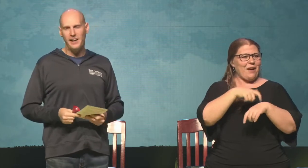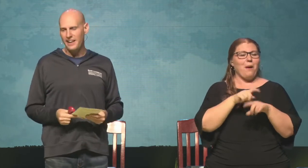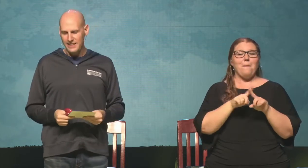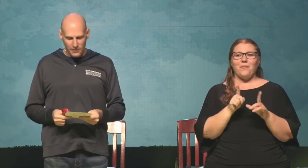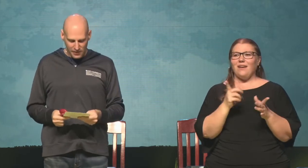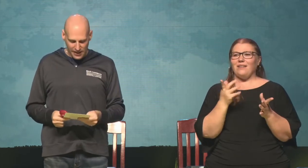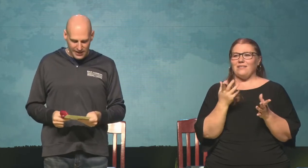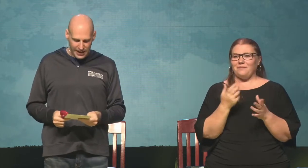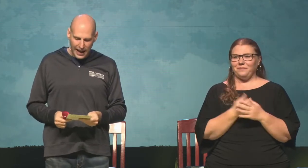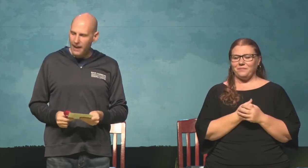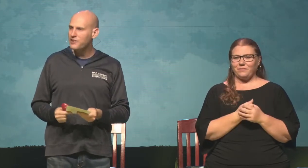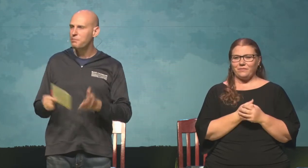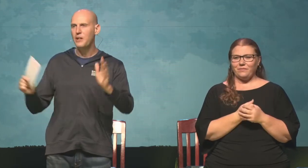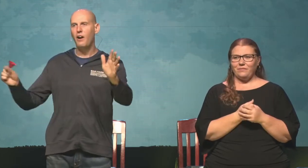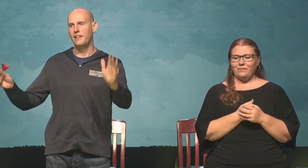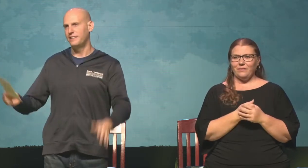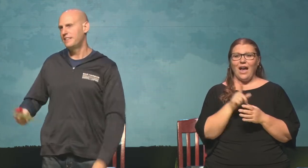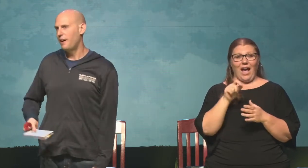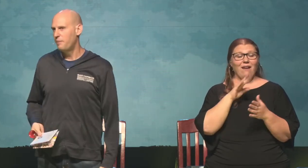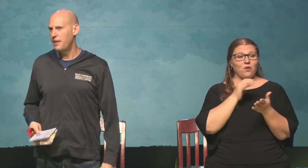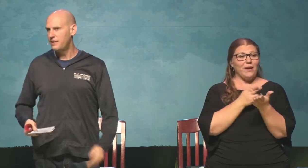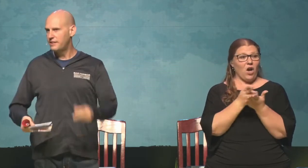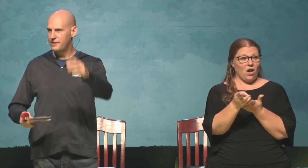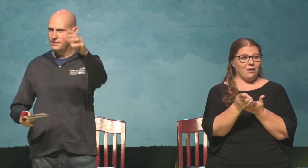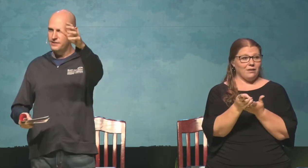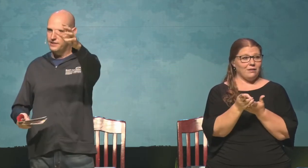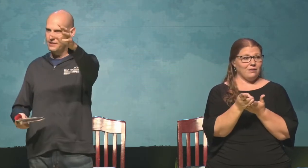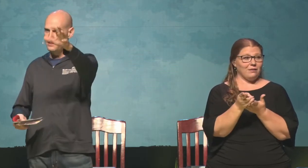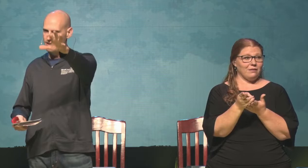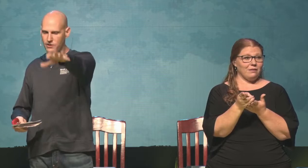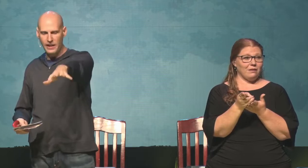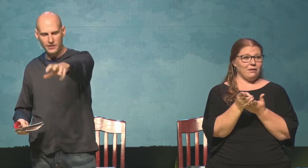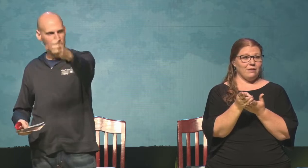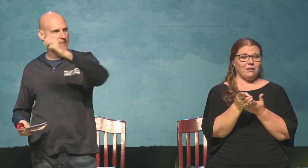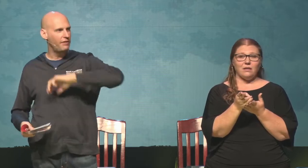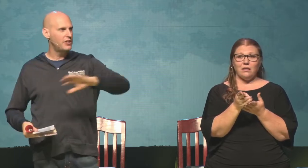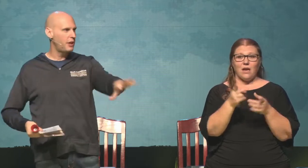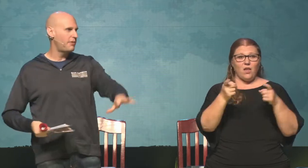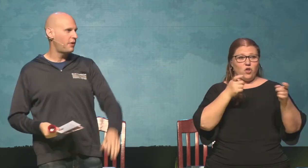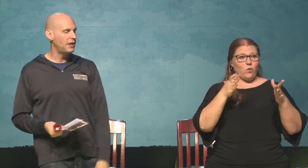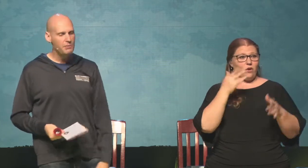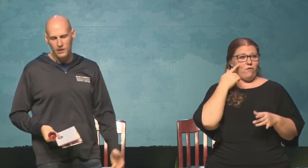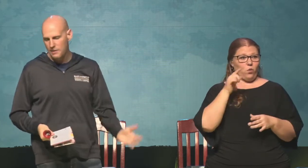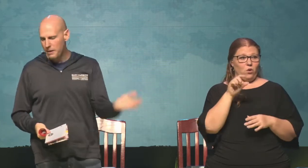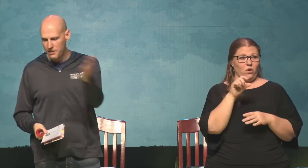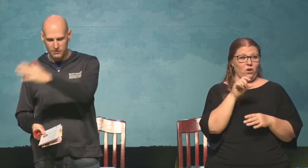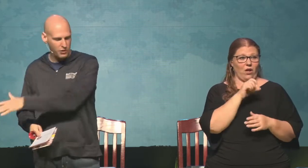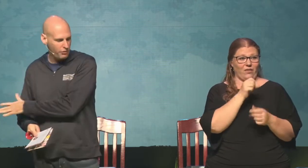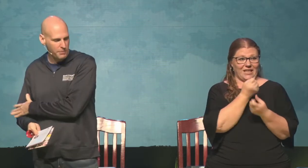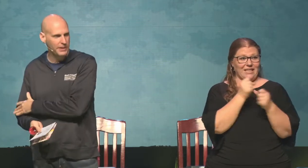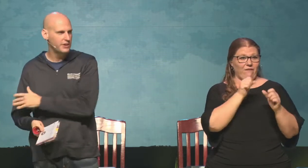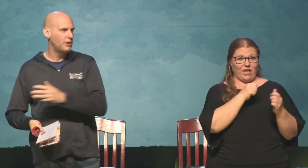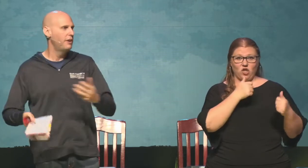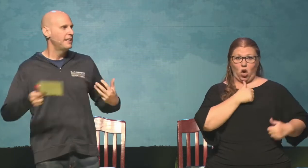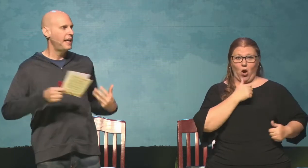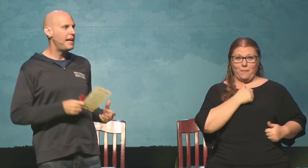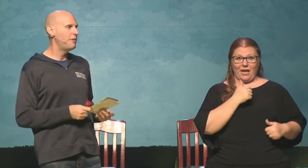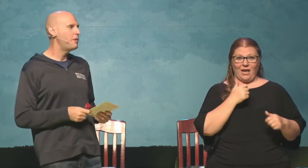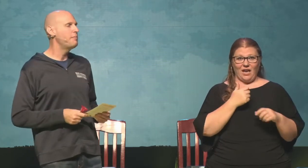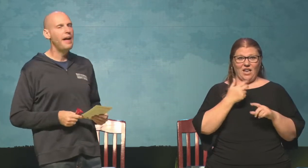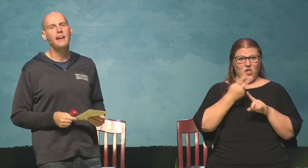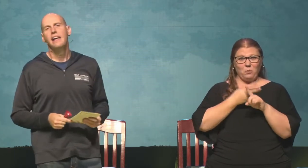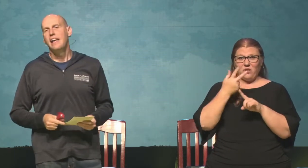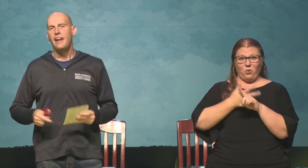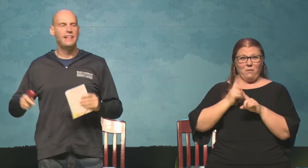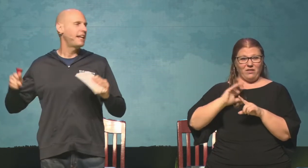do, and I have to be honest, the director for the Salvation Army for our community maybe 2-3 months ago came and